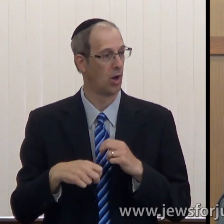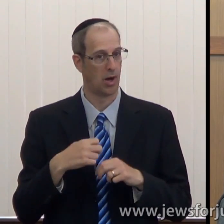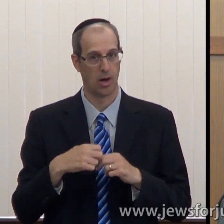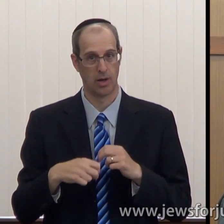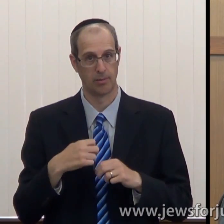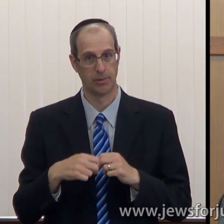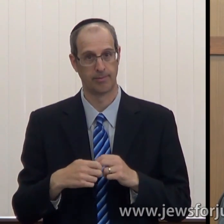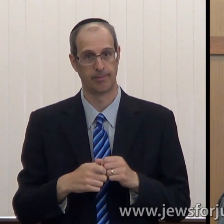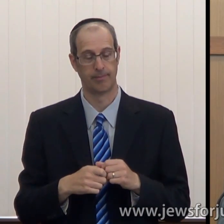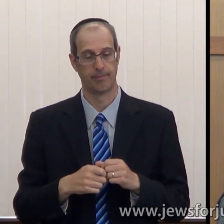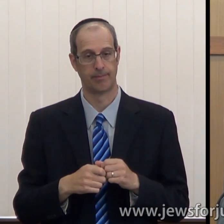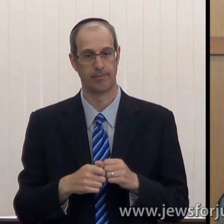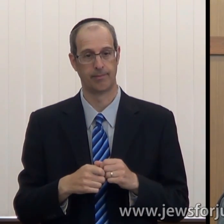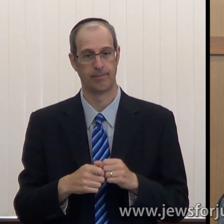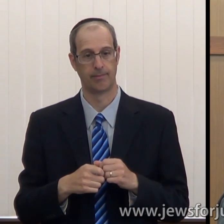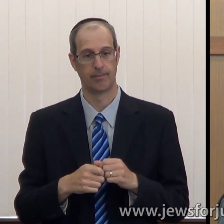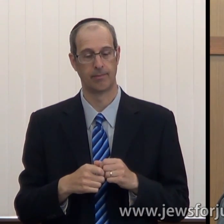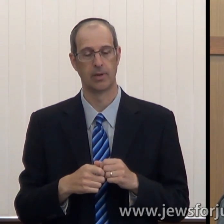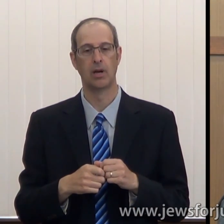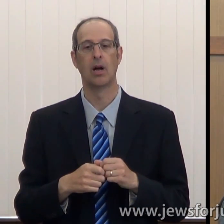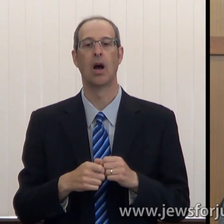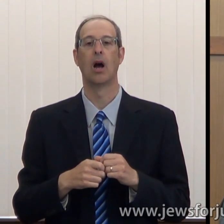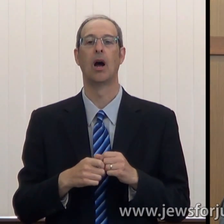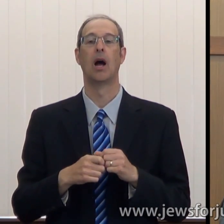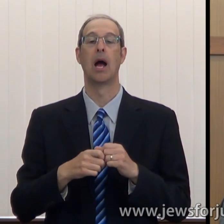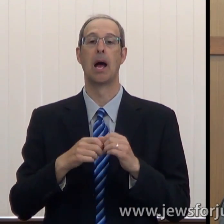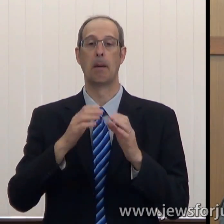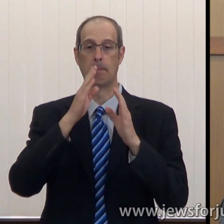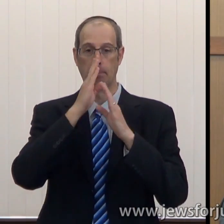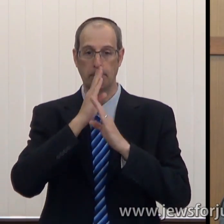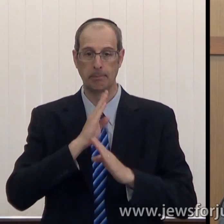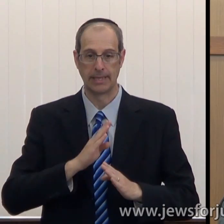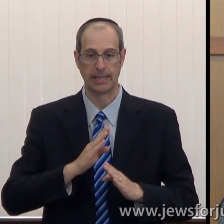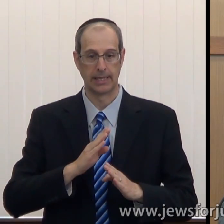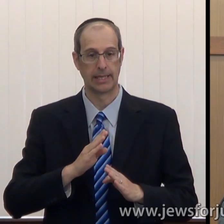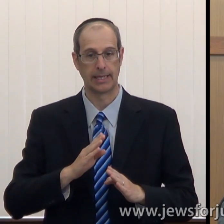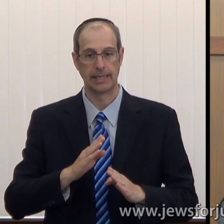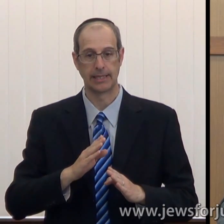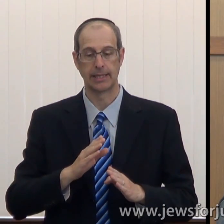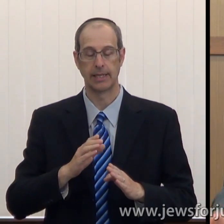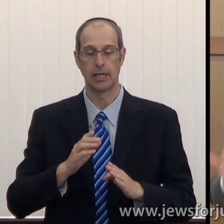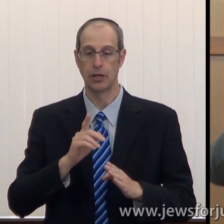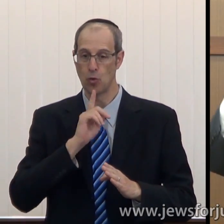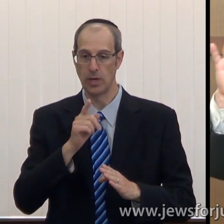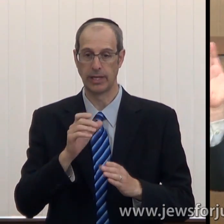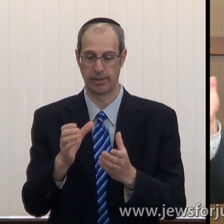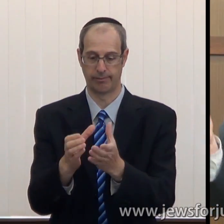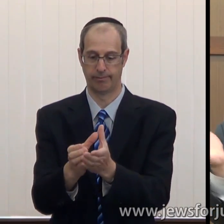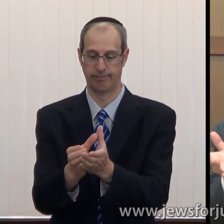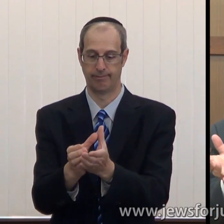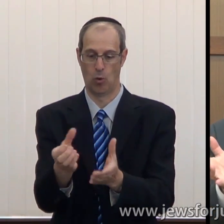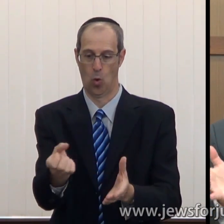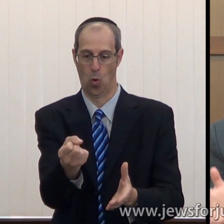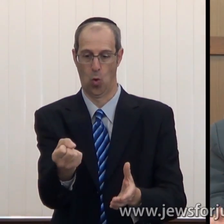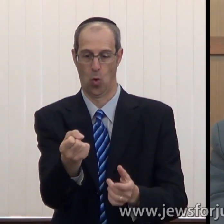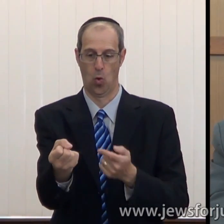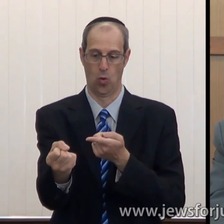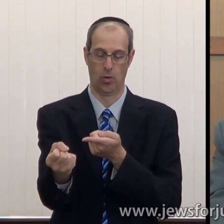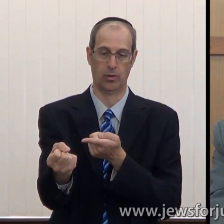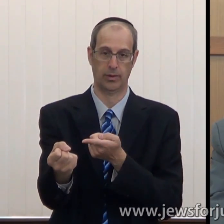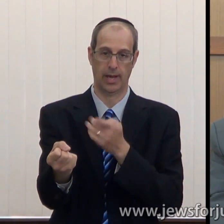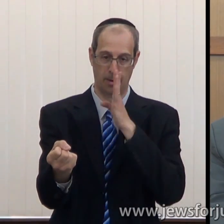The problem is that although peace can be a vessel, peace can be this vessel